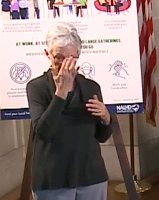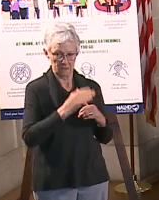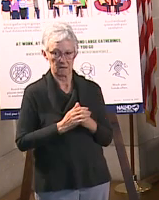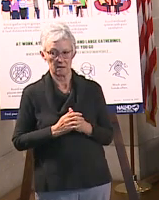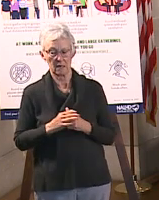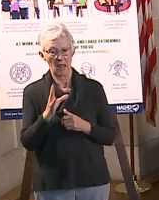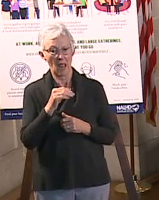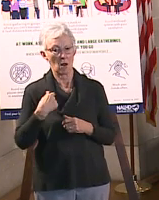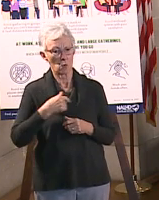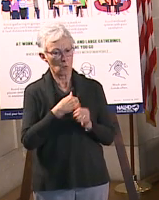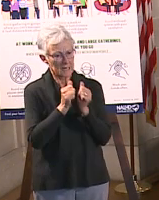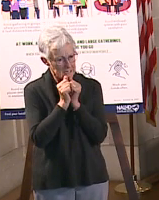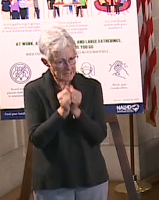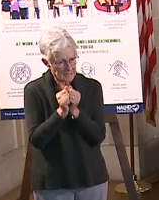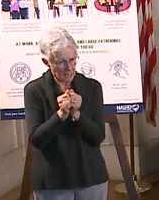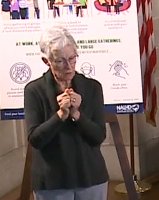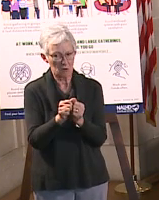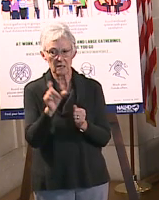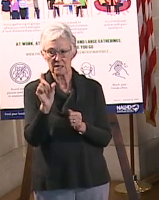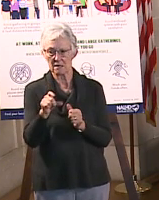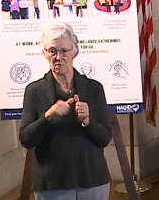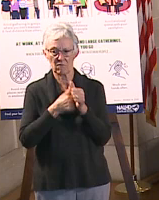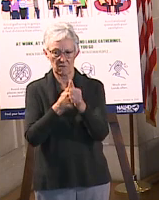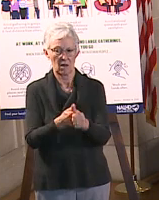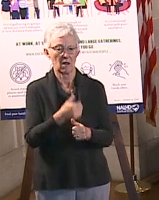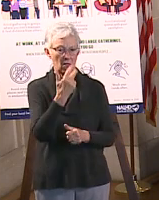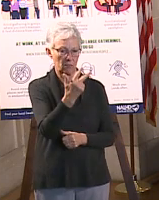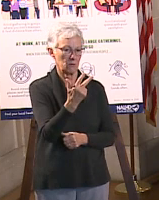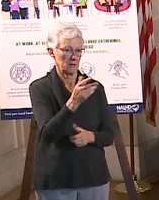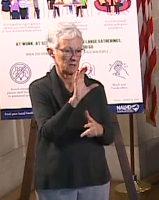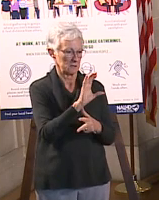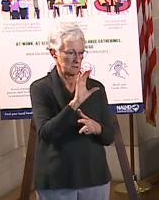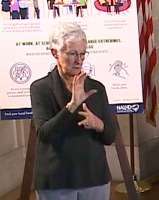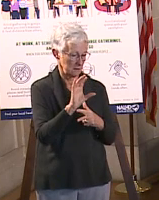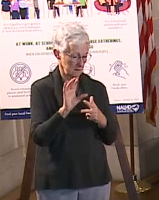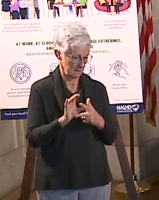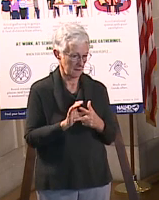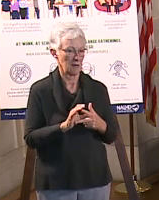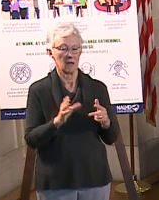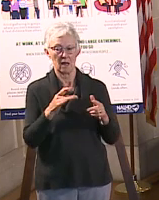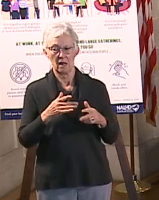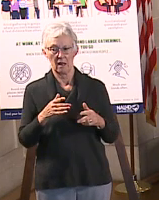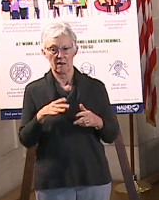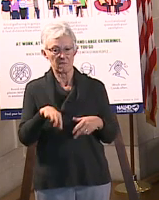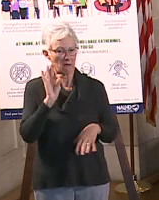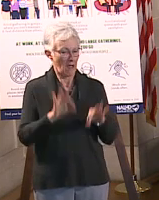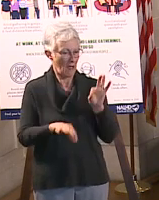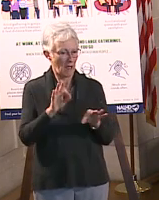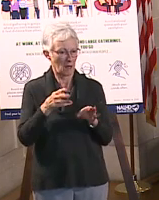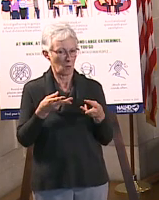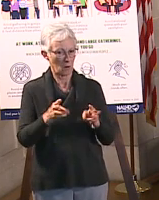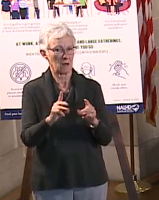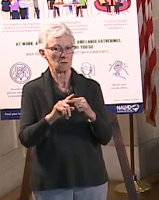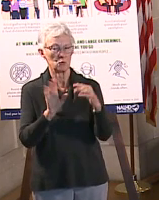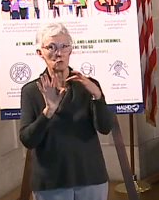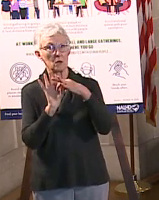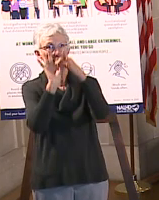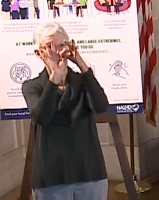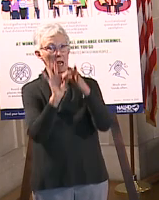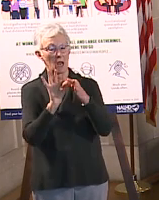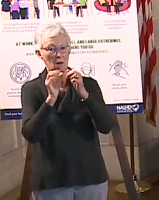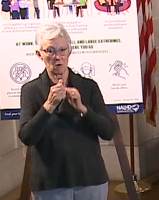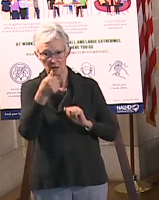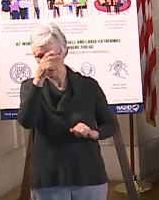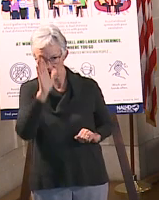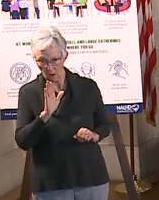we can to use the 3 C's and to create more ways to connect with God, more ways to connect with ourselves, more